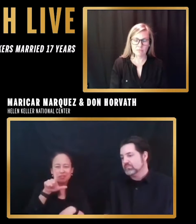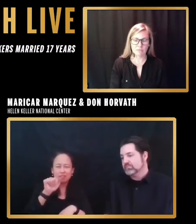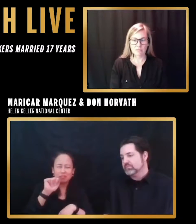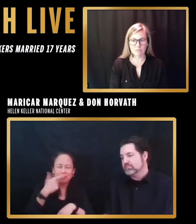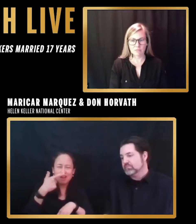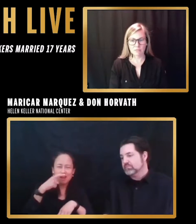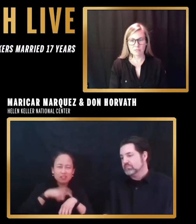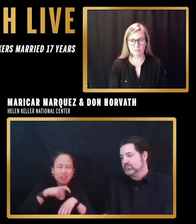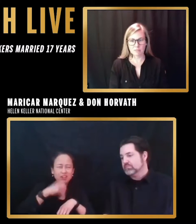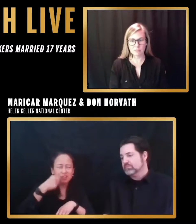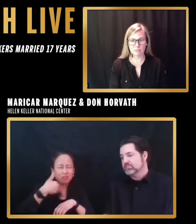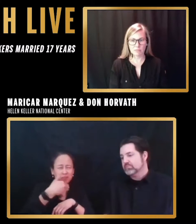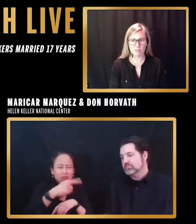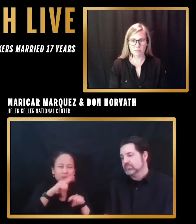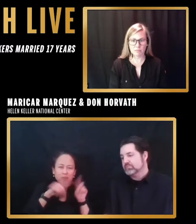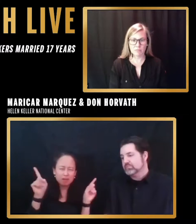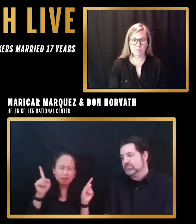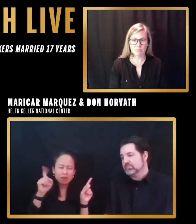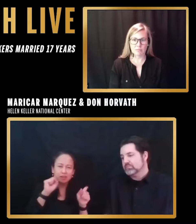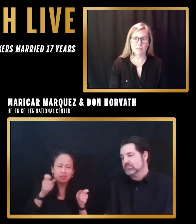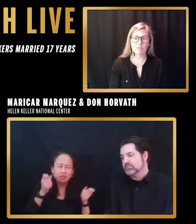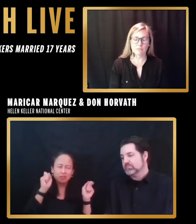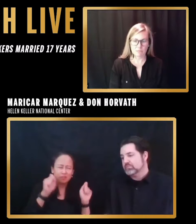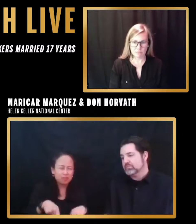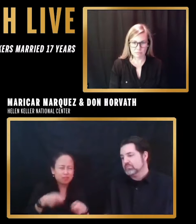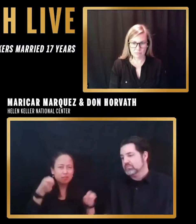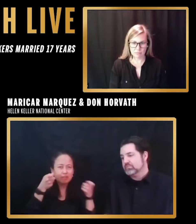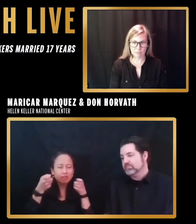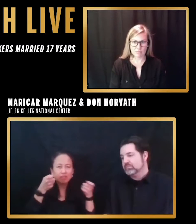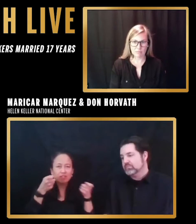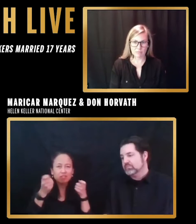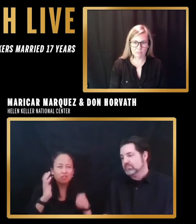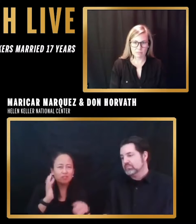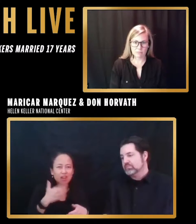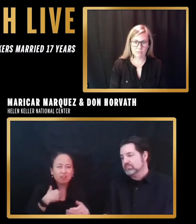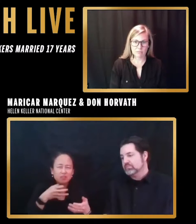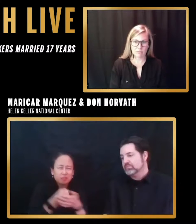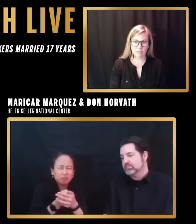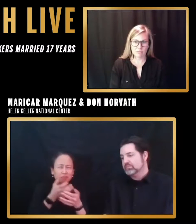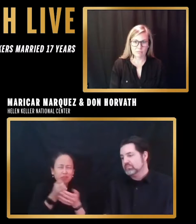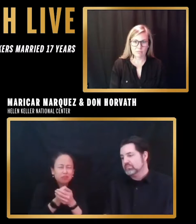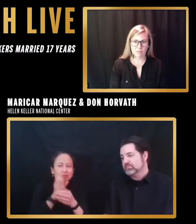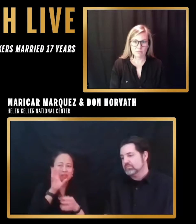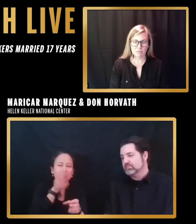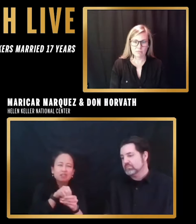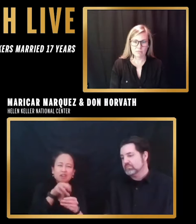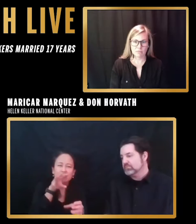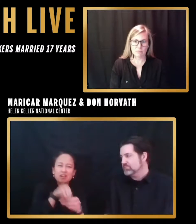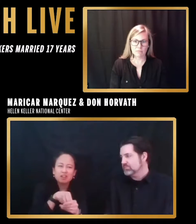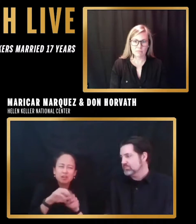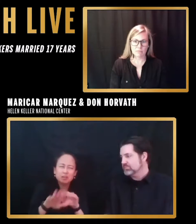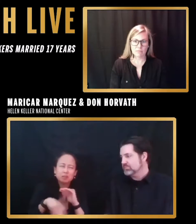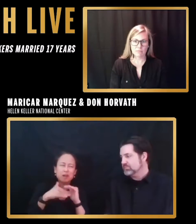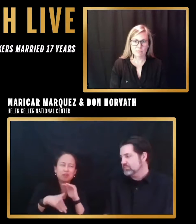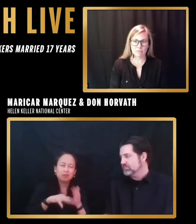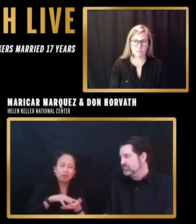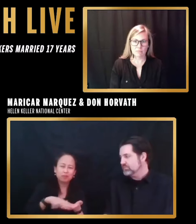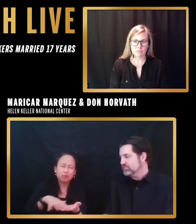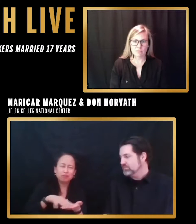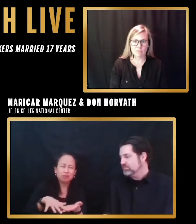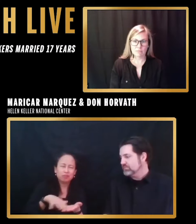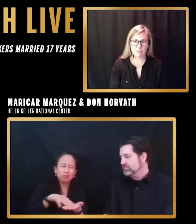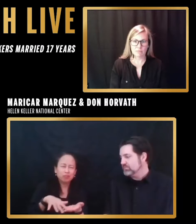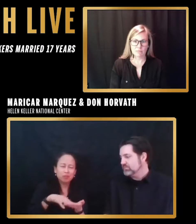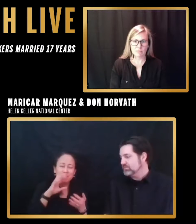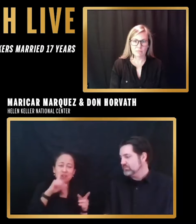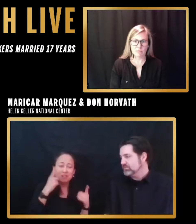everybody has been very, very patient in giving me extra time to catch up during these meetings. But I